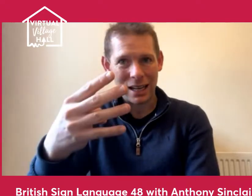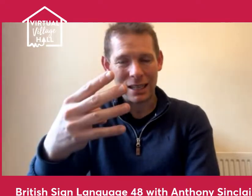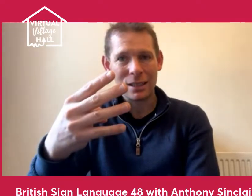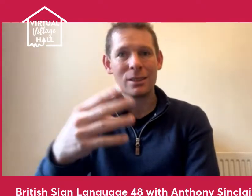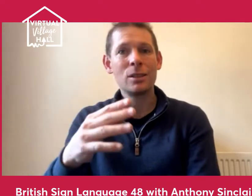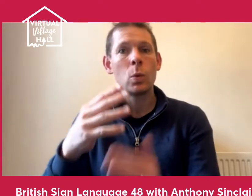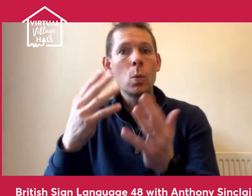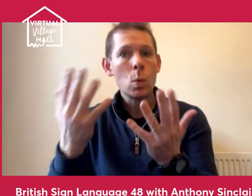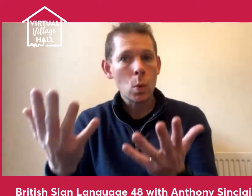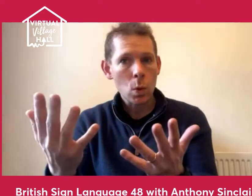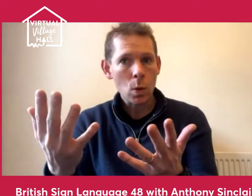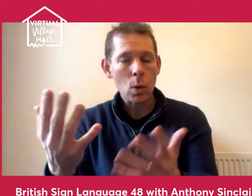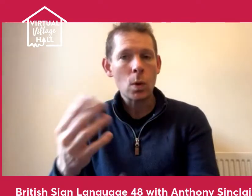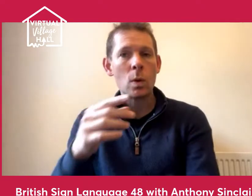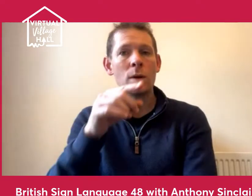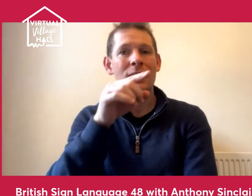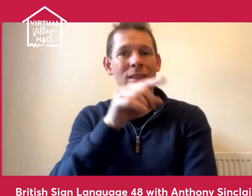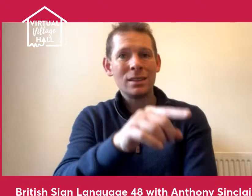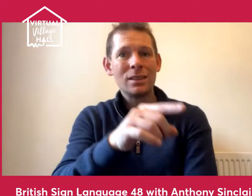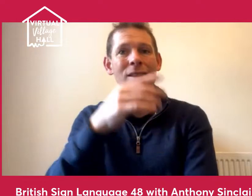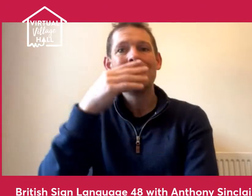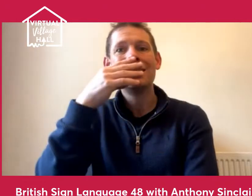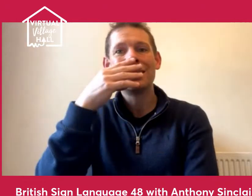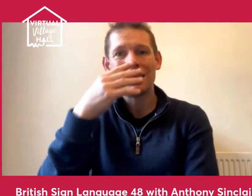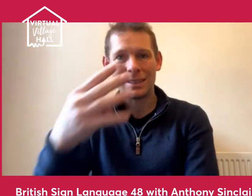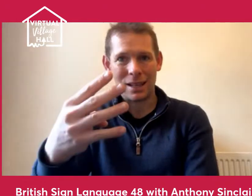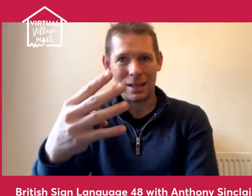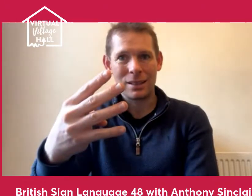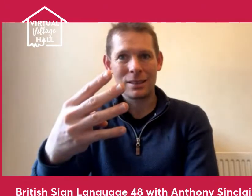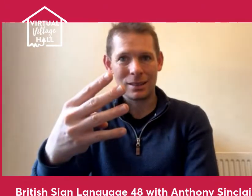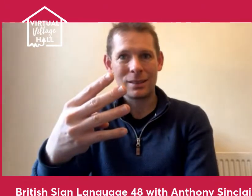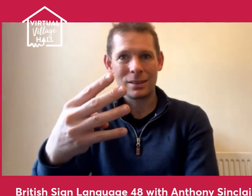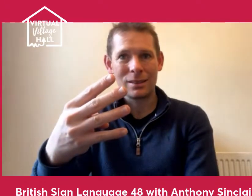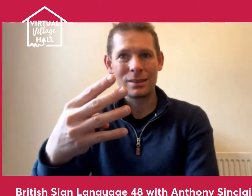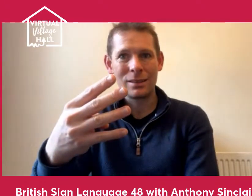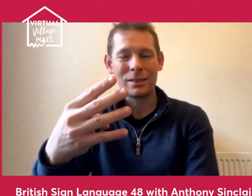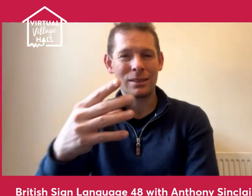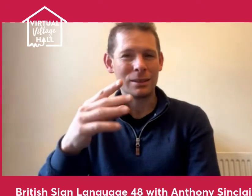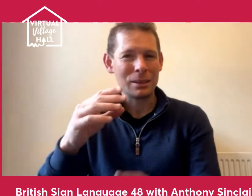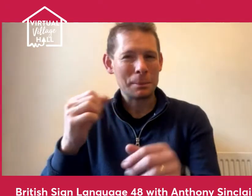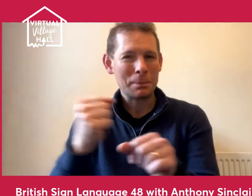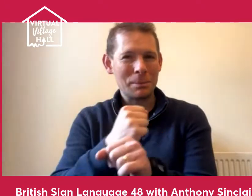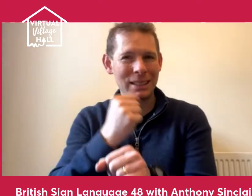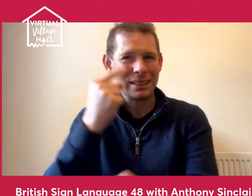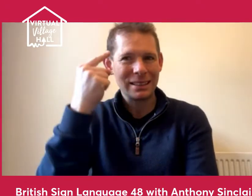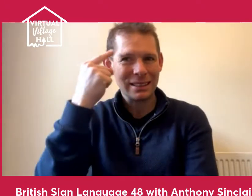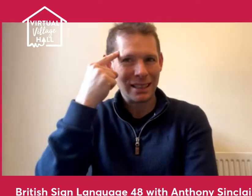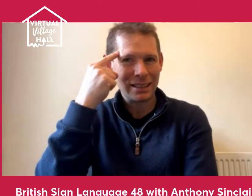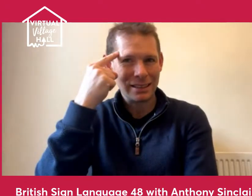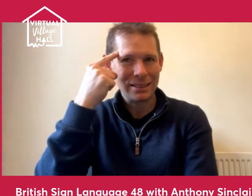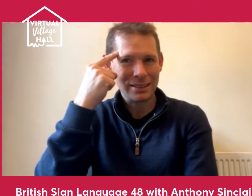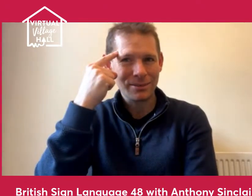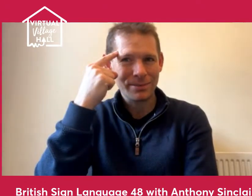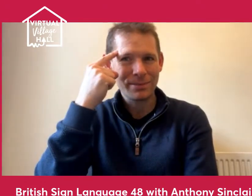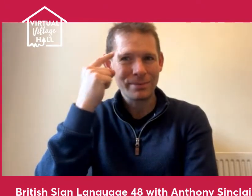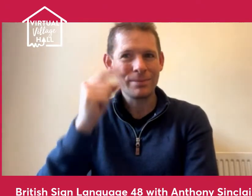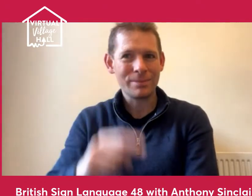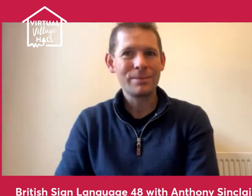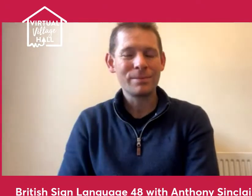9, or you can just say he is 9, and the 9 comes from the same area as the sign for age.